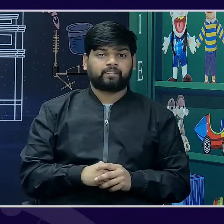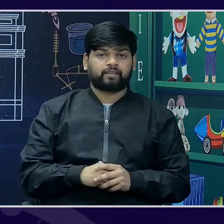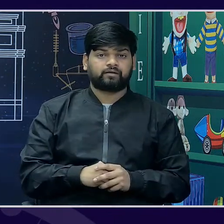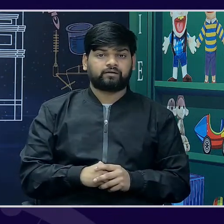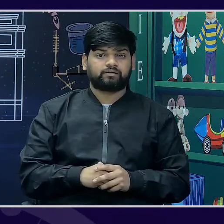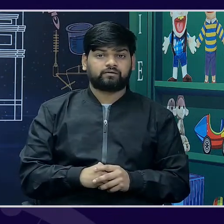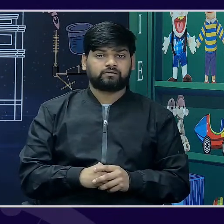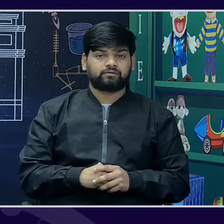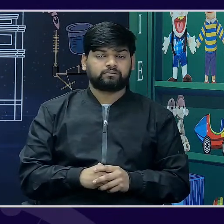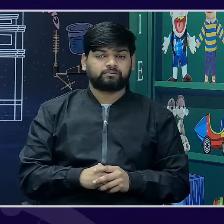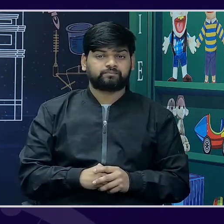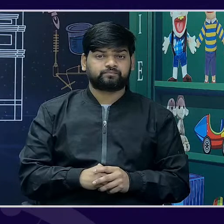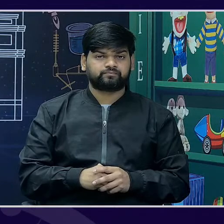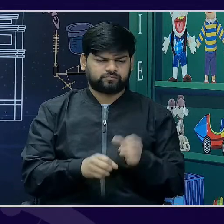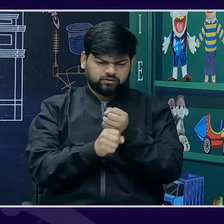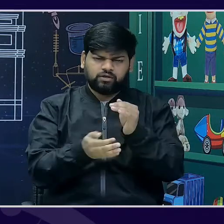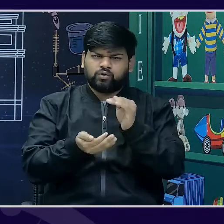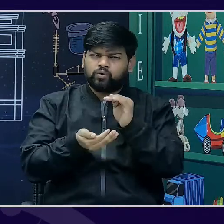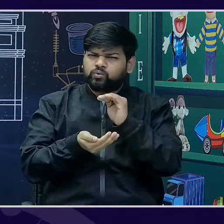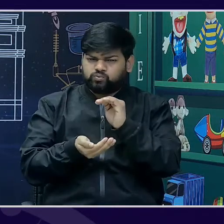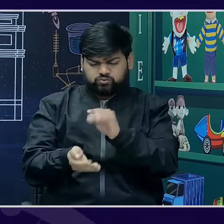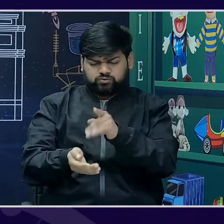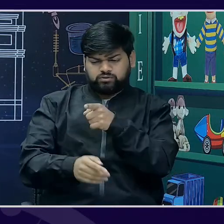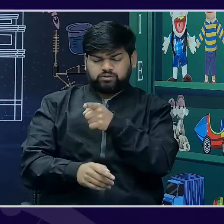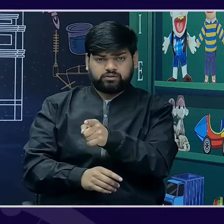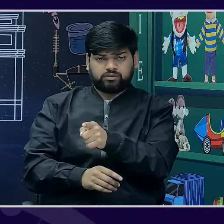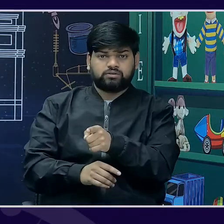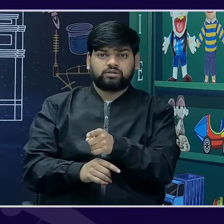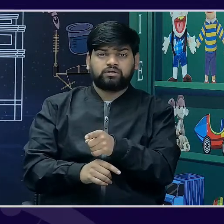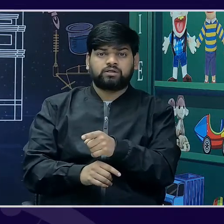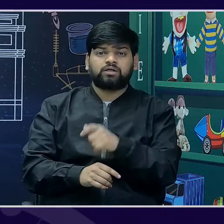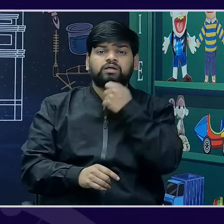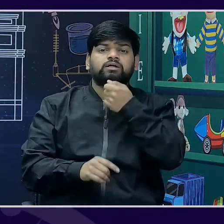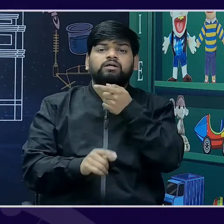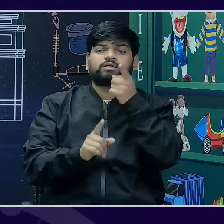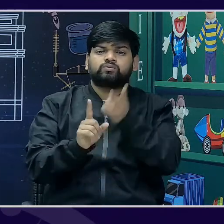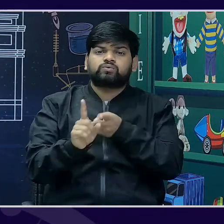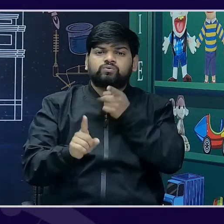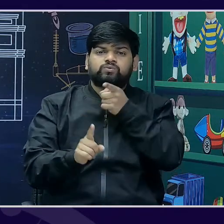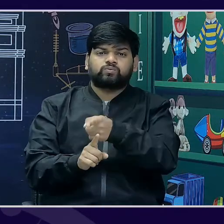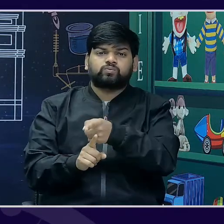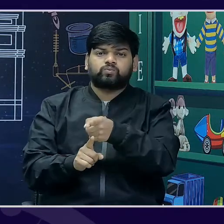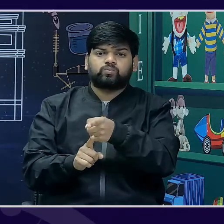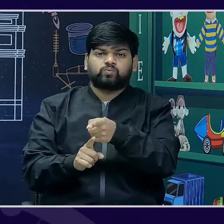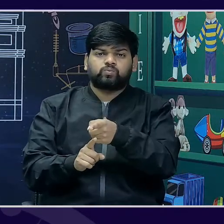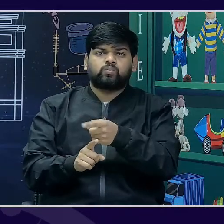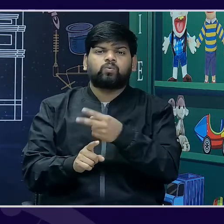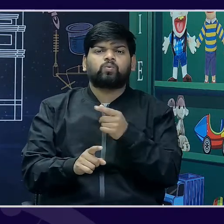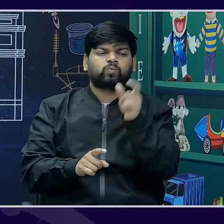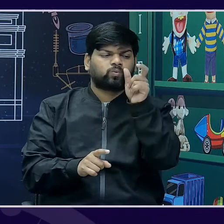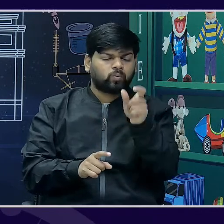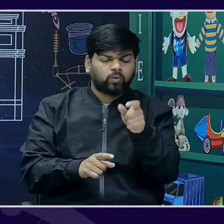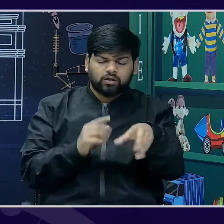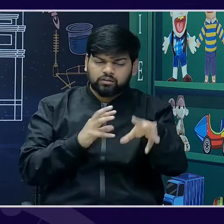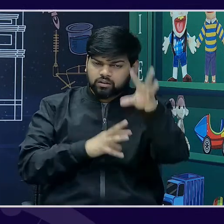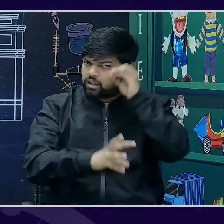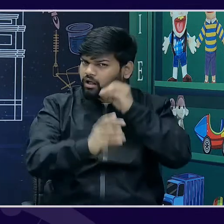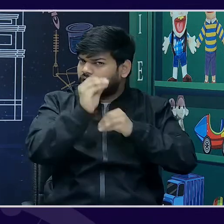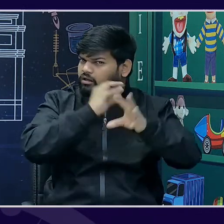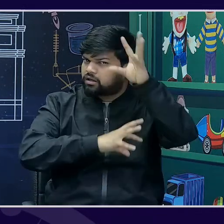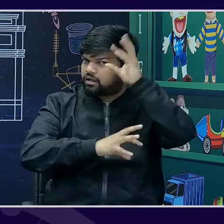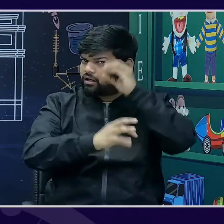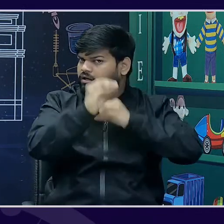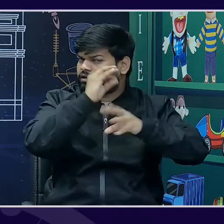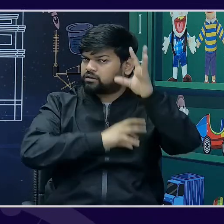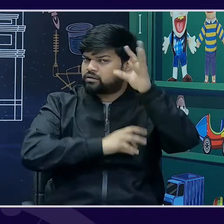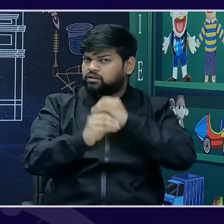learn the grammar, the syntax, syntactic abilities, which has